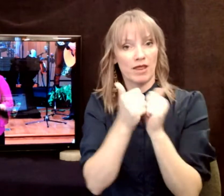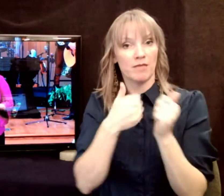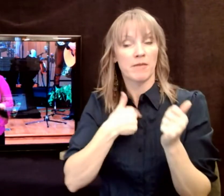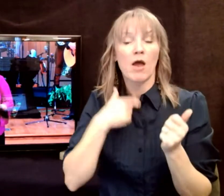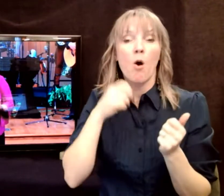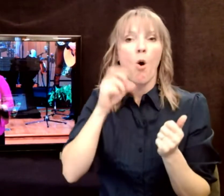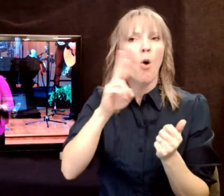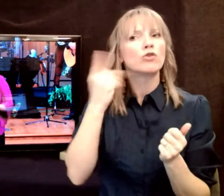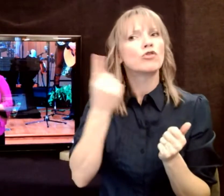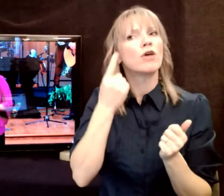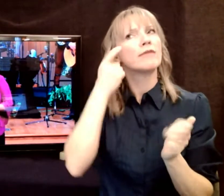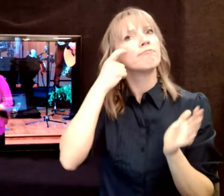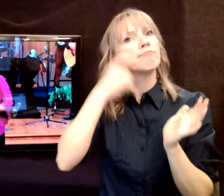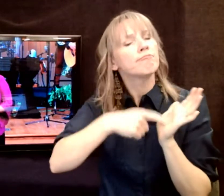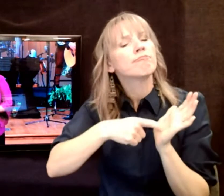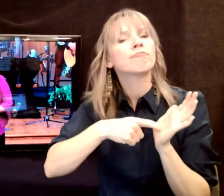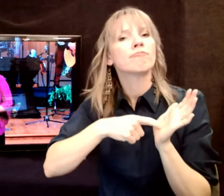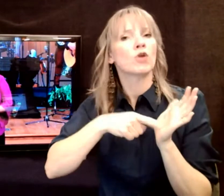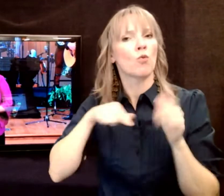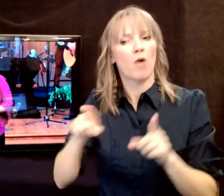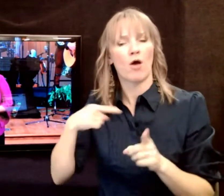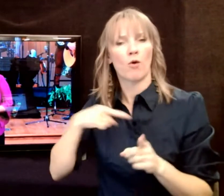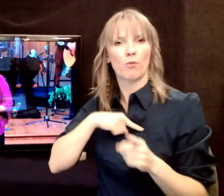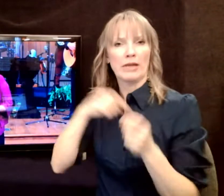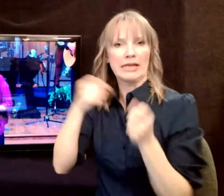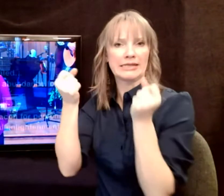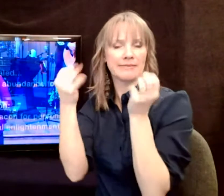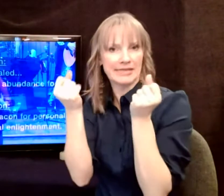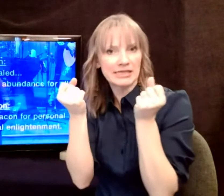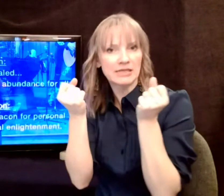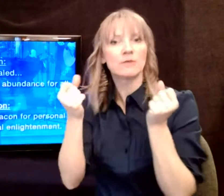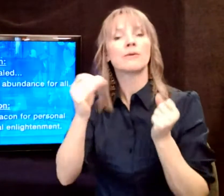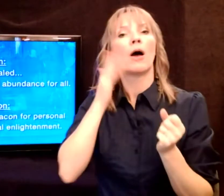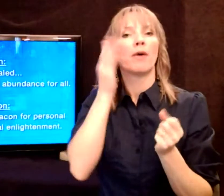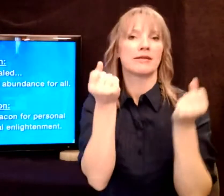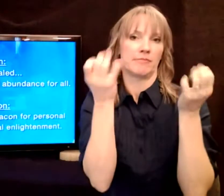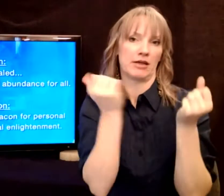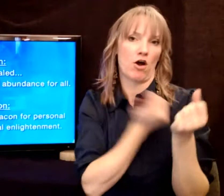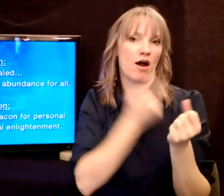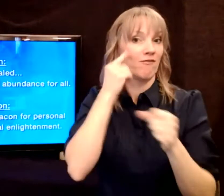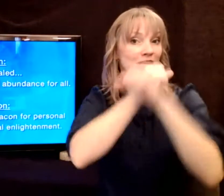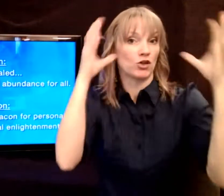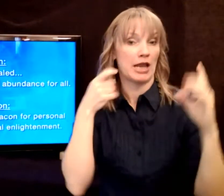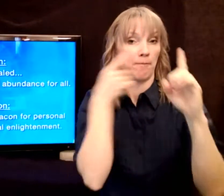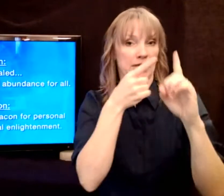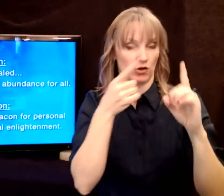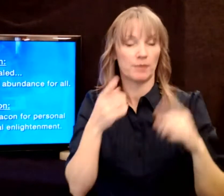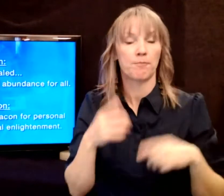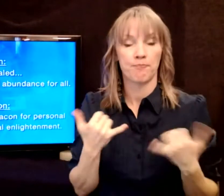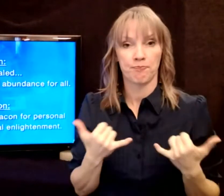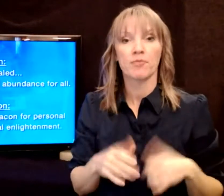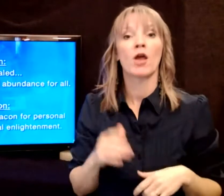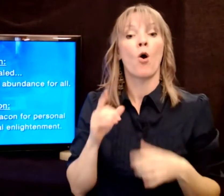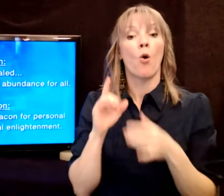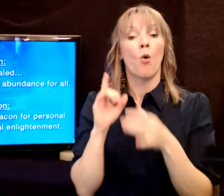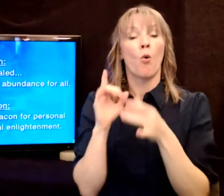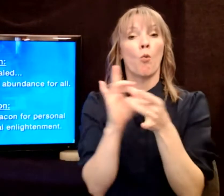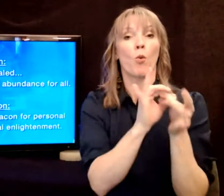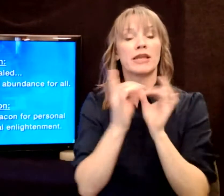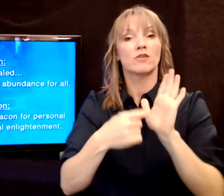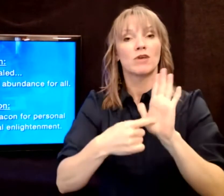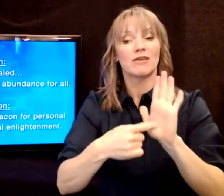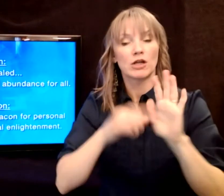just noticing it as we speak it aloud. And so I'm going to say our vision and mission right now. Our vision: oneness